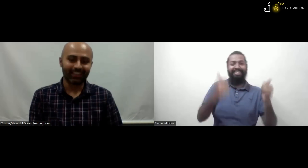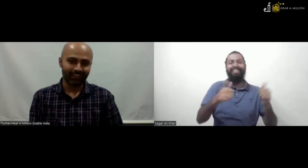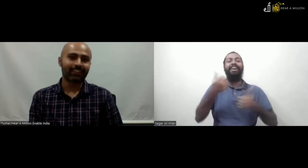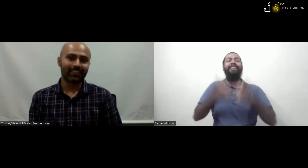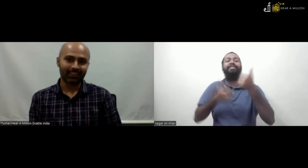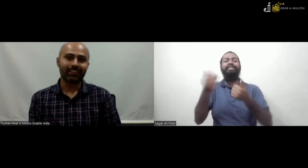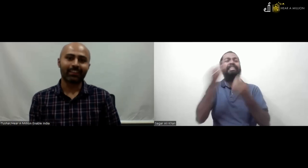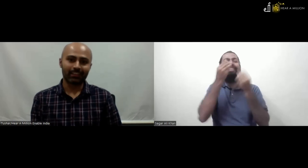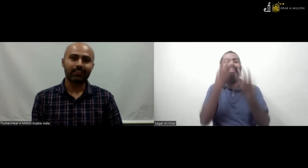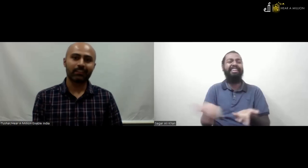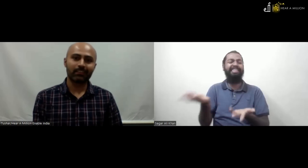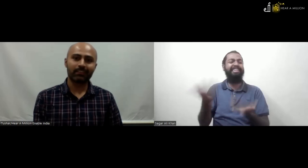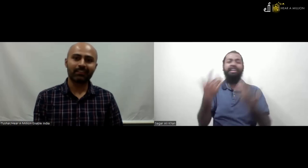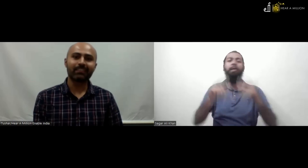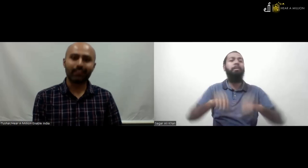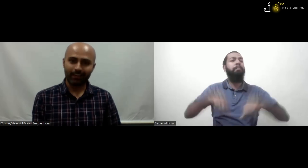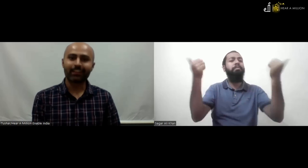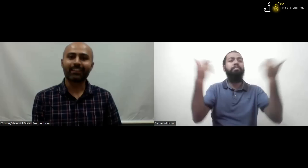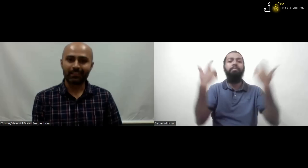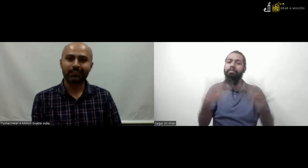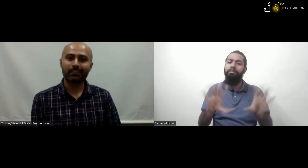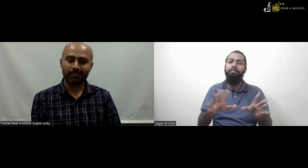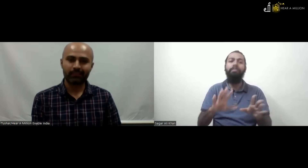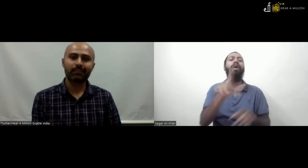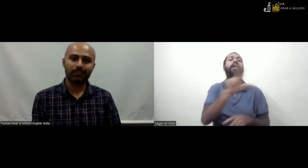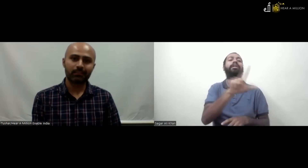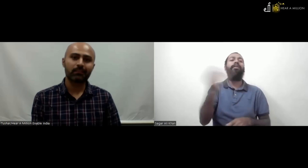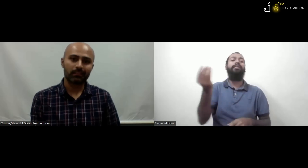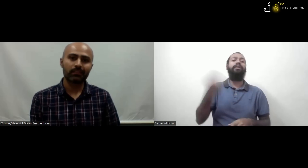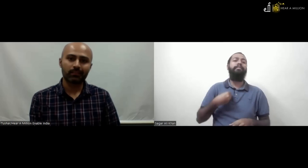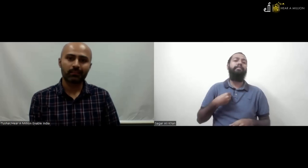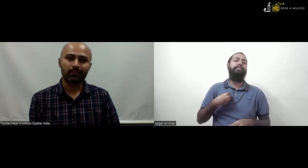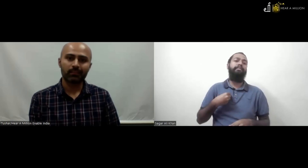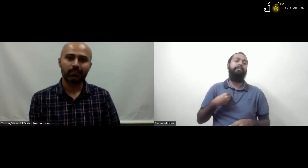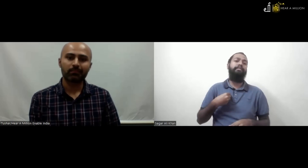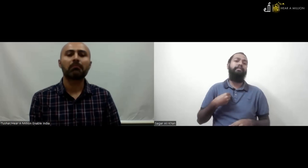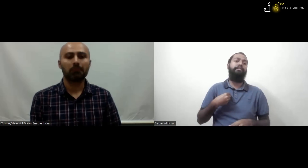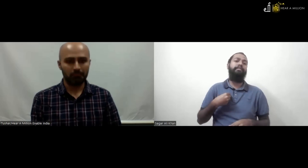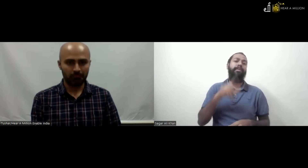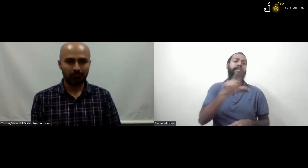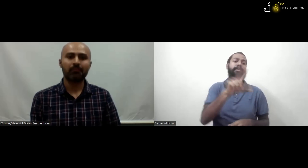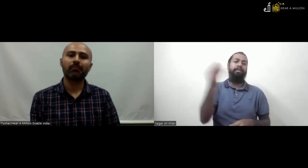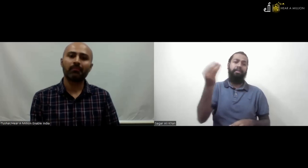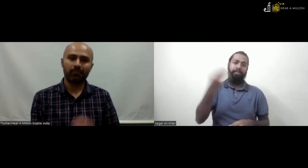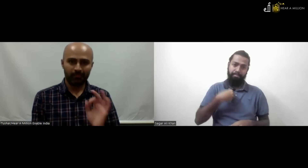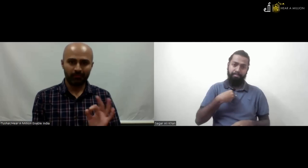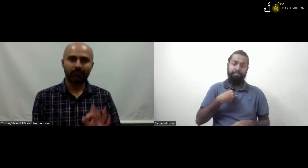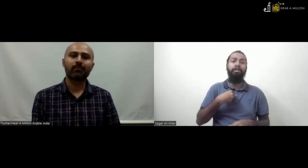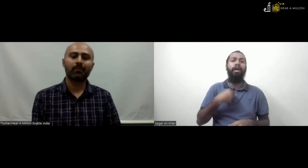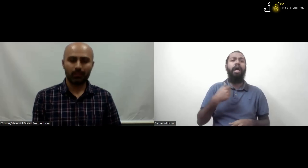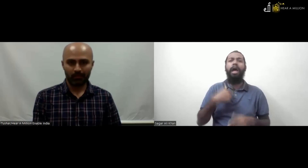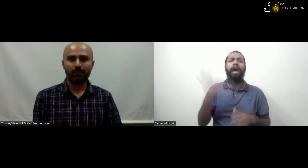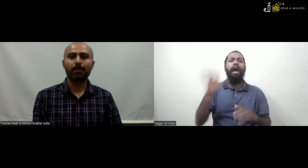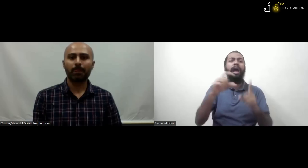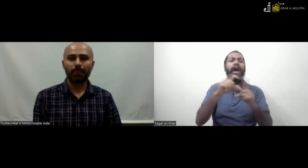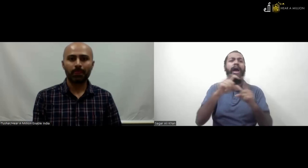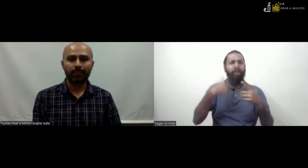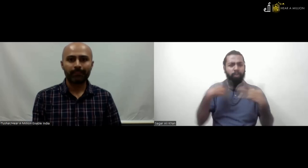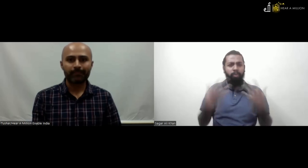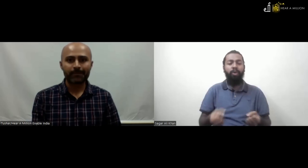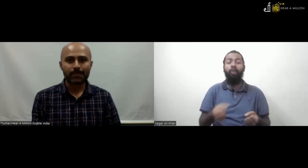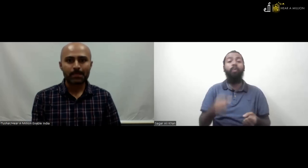1 day before, I did some reading and learning, but it's very easy. And I passed that exam and they gave me the learning license